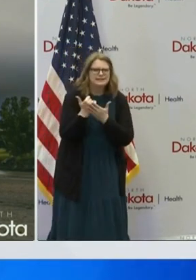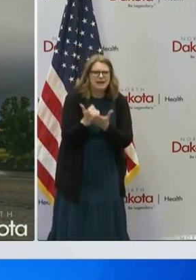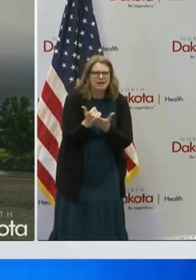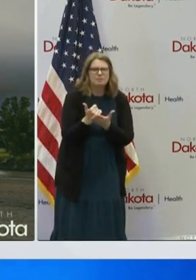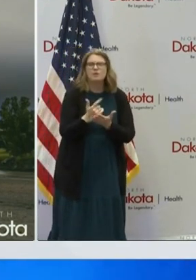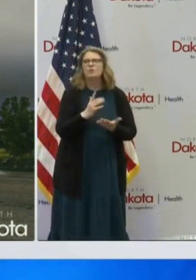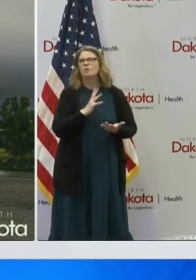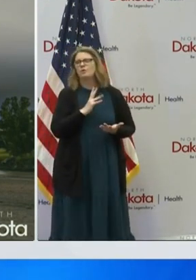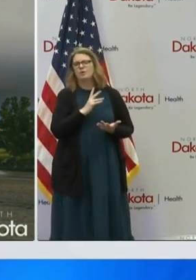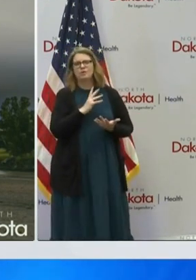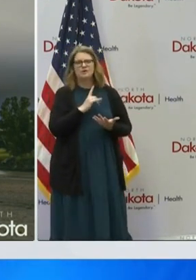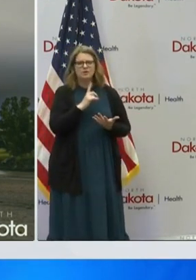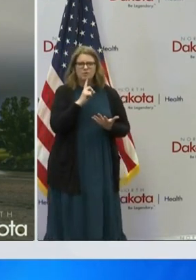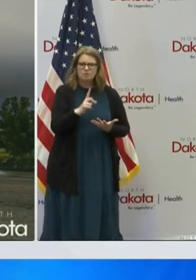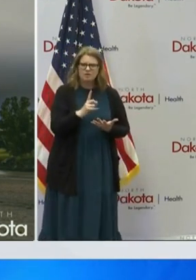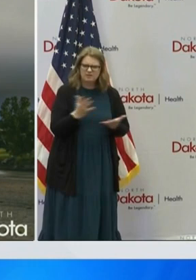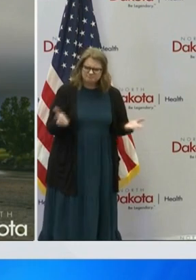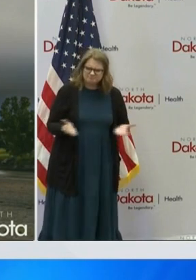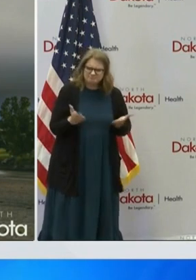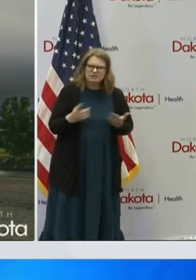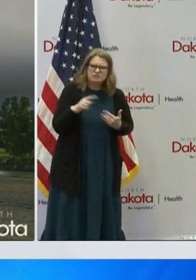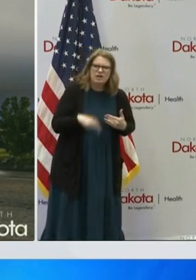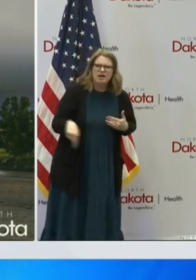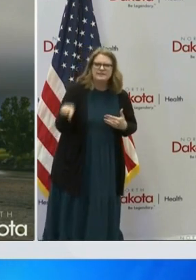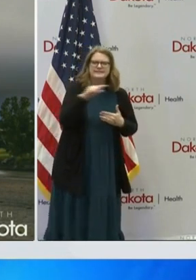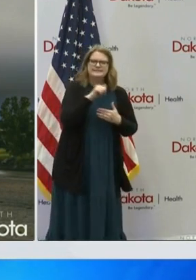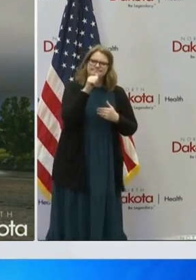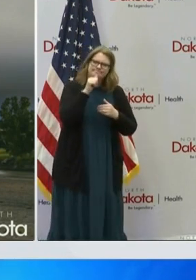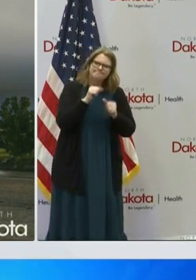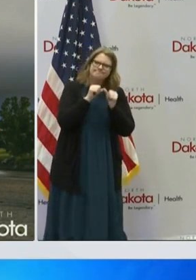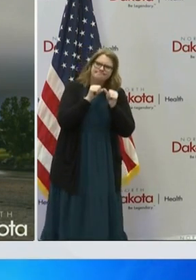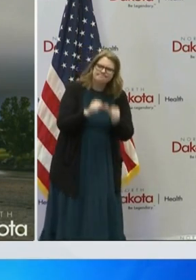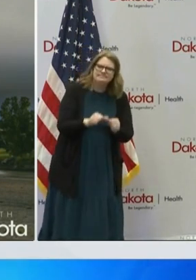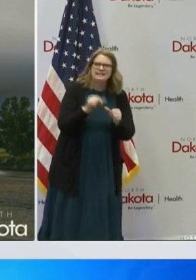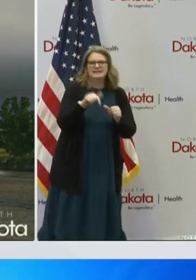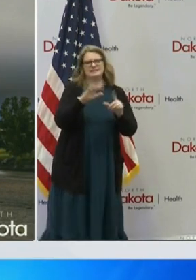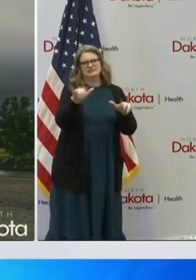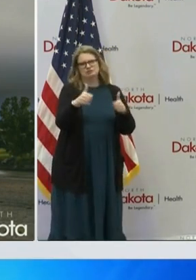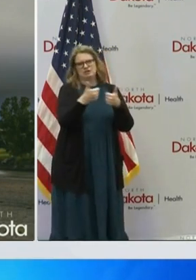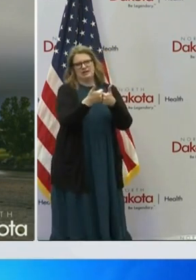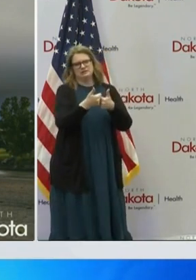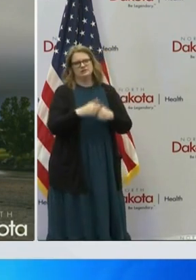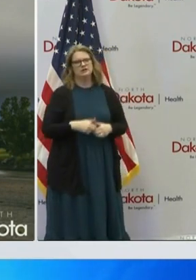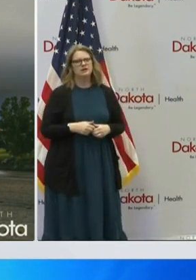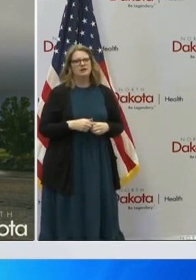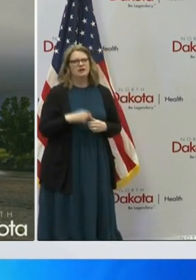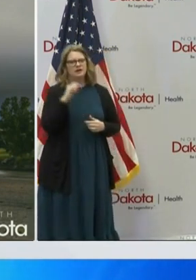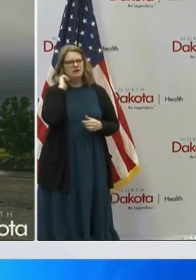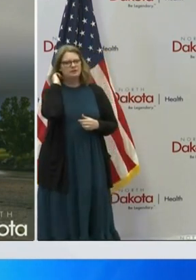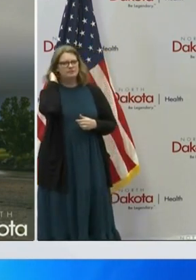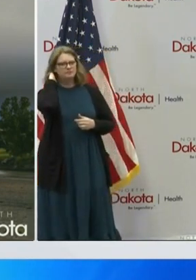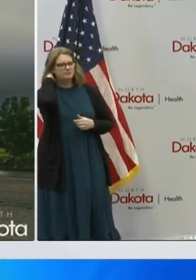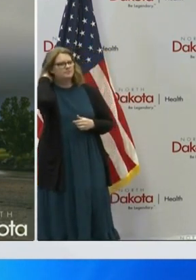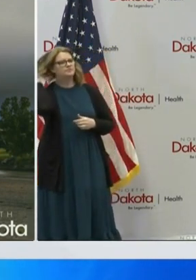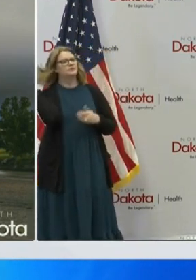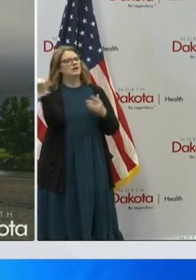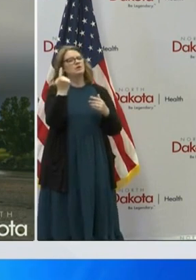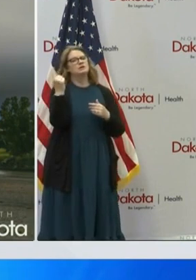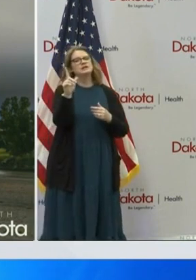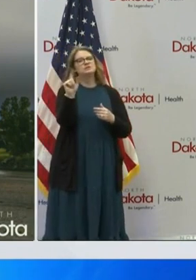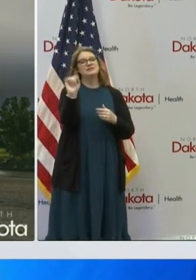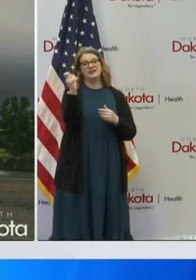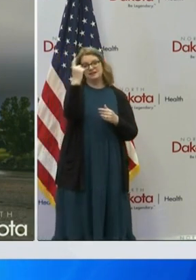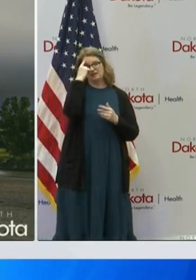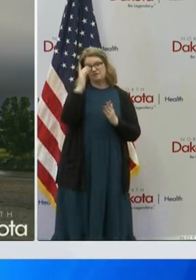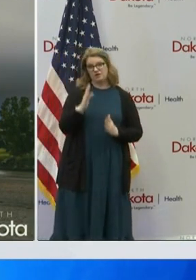each other get through this incredible challenge that we're facing. And as always, for Lieutenant Governor Brent